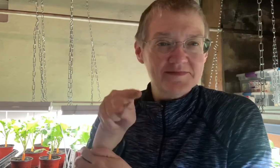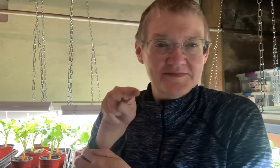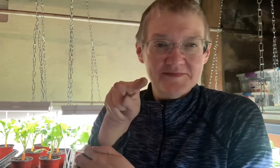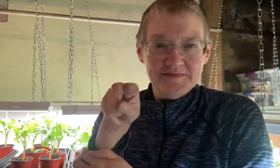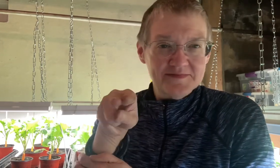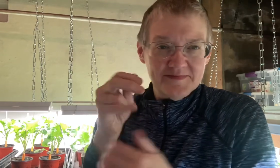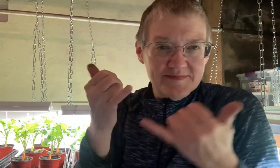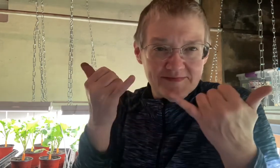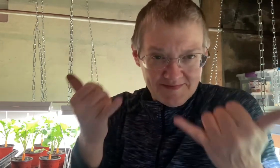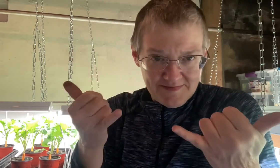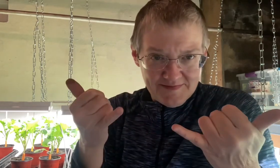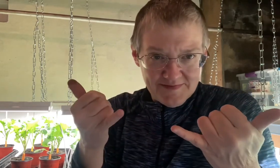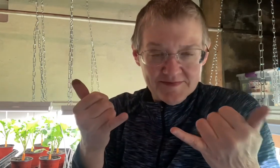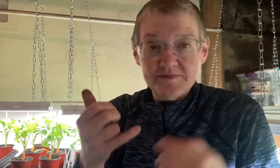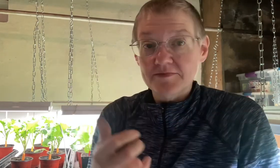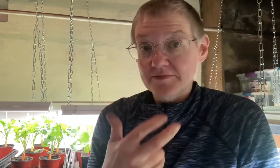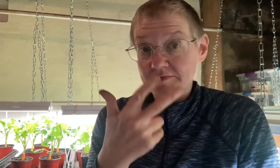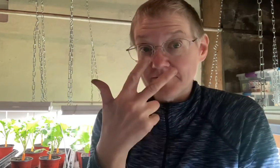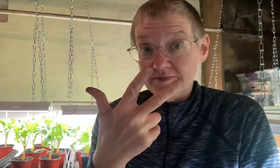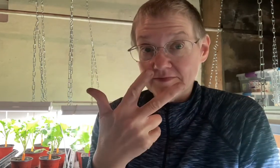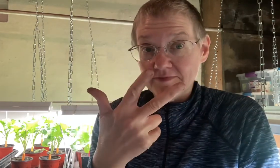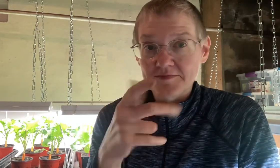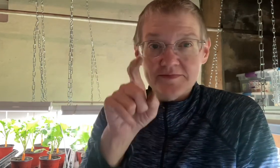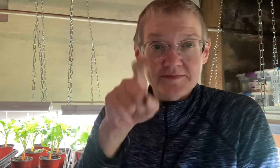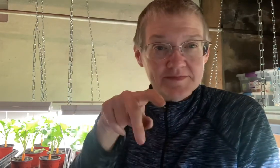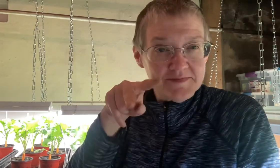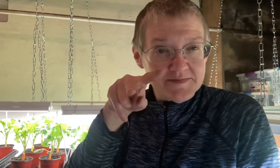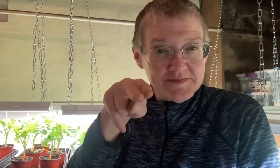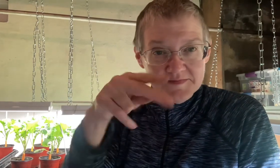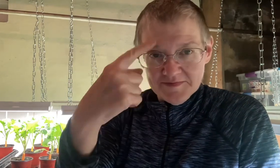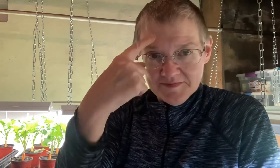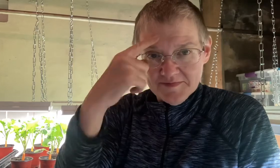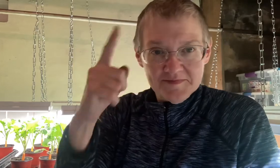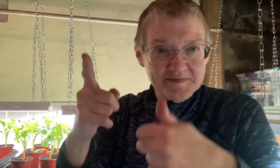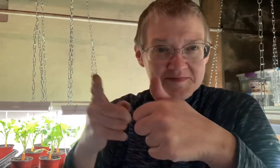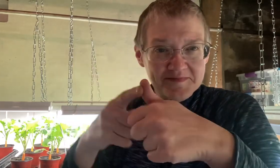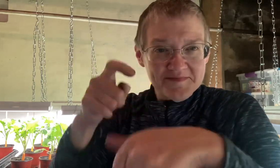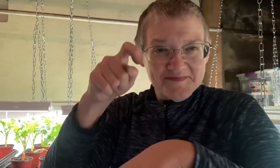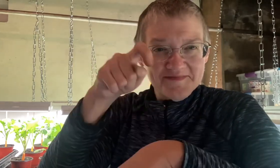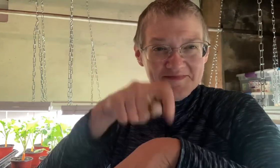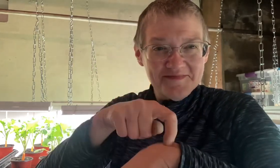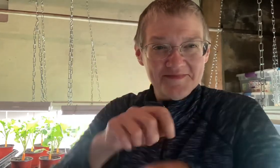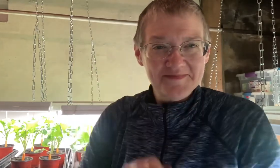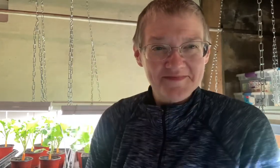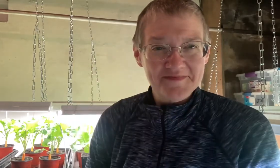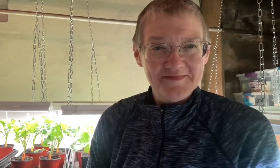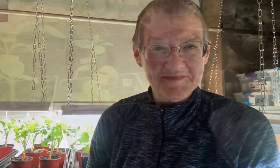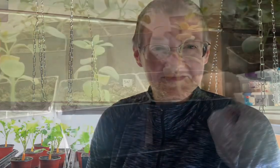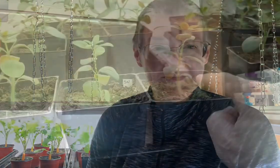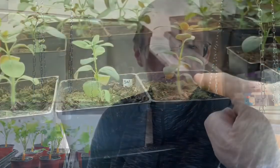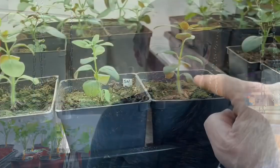And of course, the newly rooted propagated seedlings I'm not going to trim. Some of them actually need